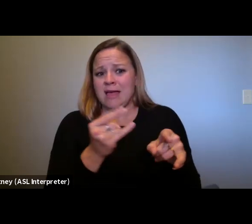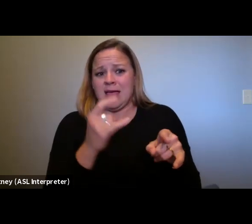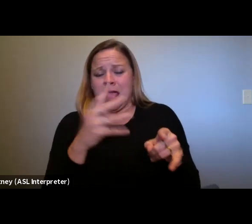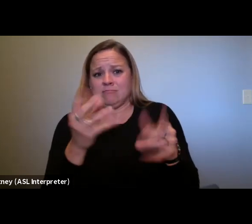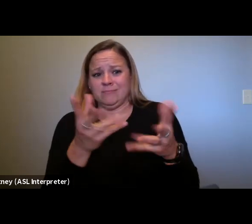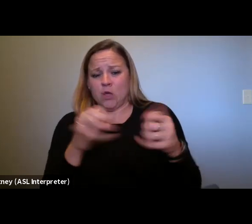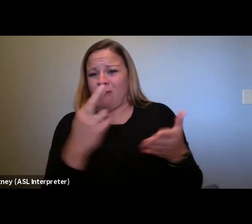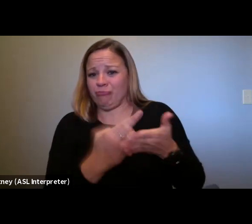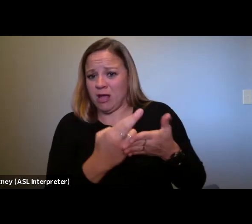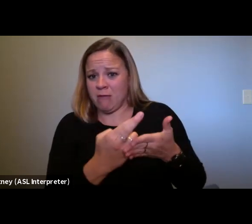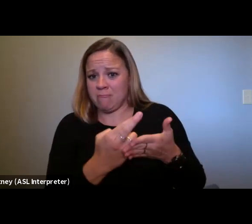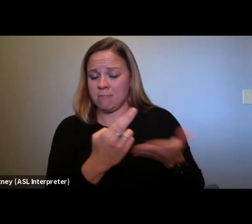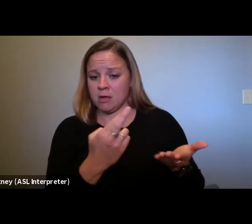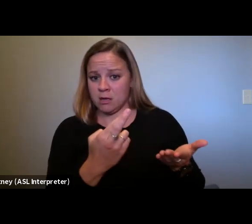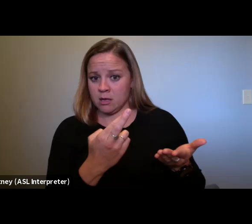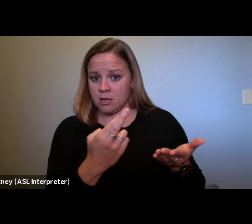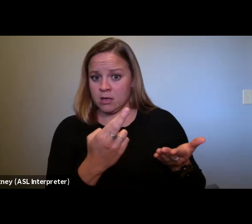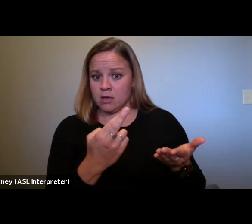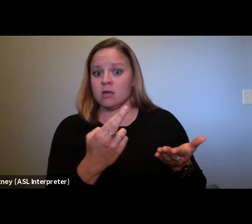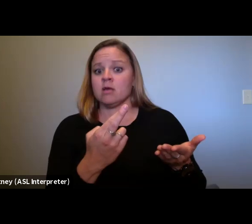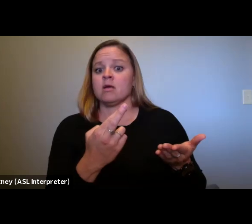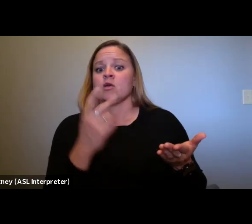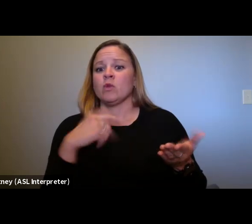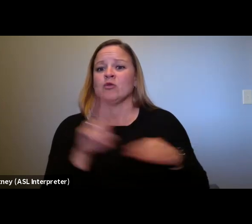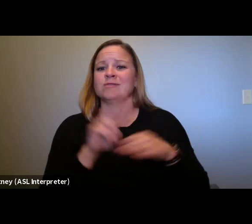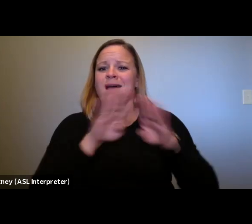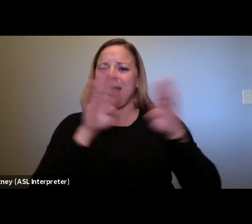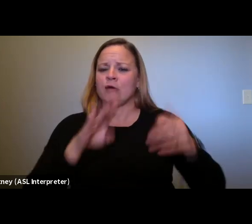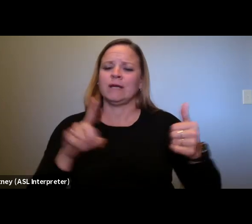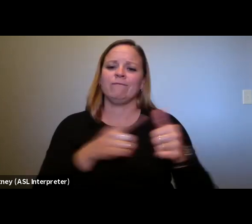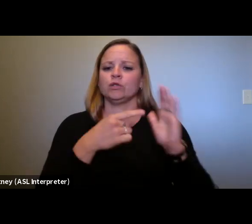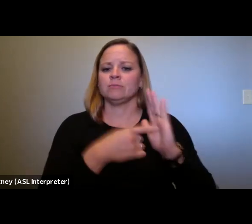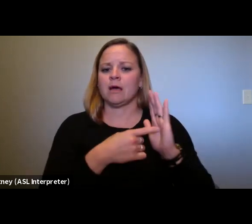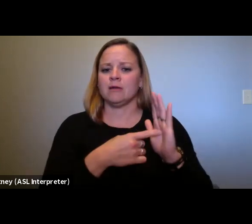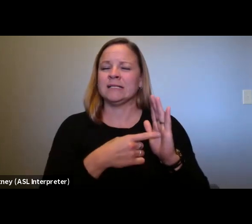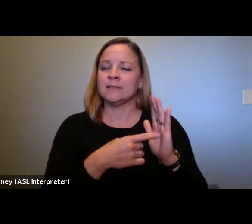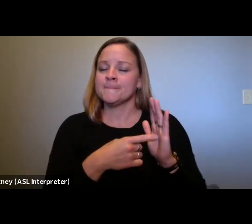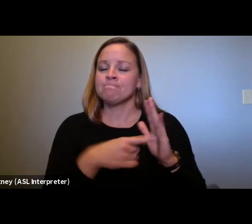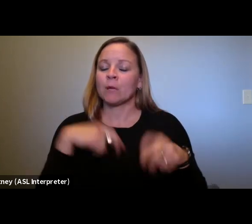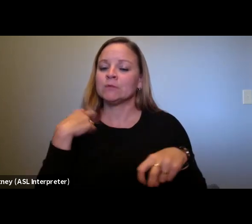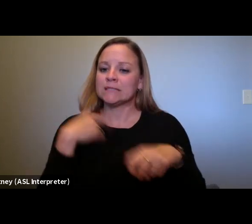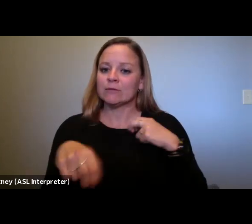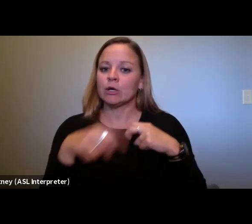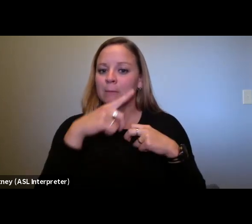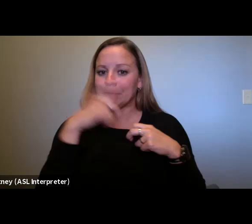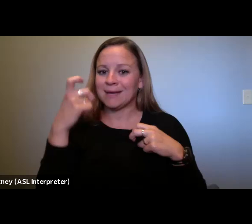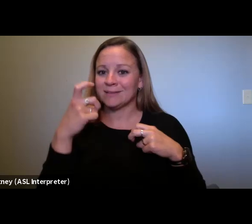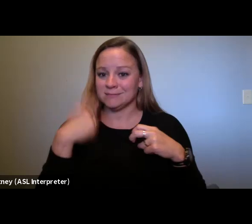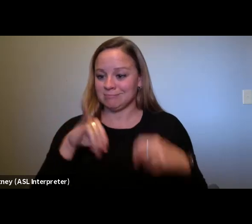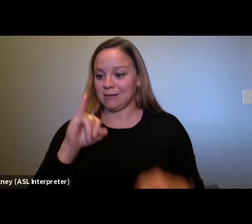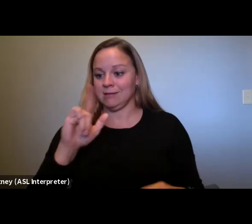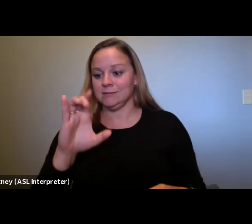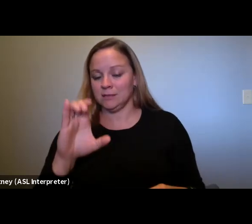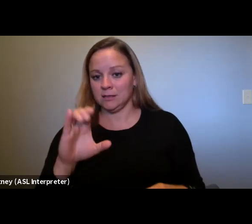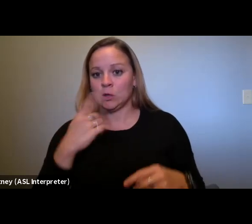of rehab. So we had to follow the housing first model. It was difficult because as an ILC,